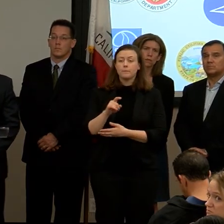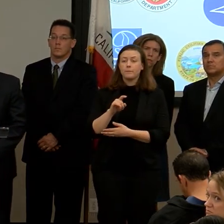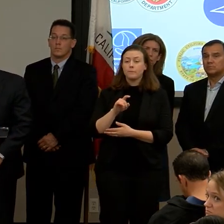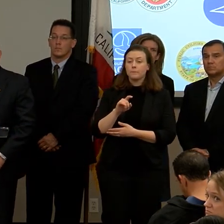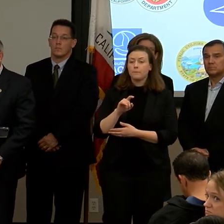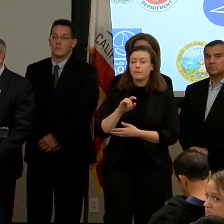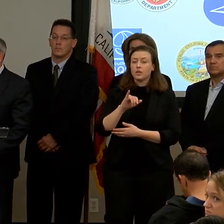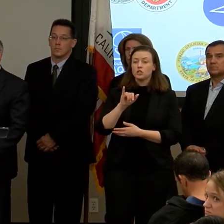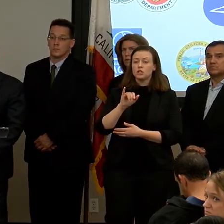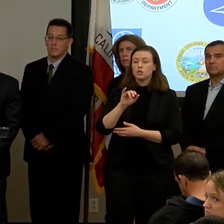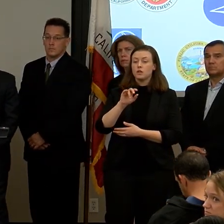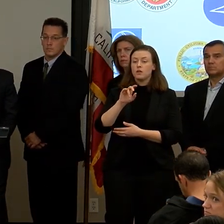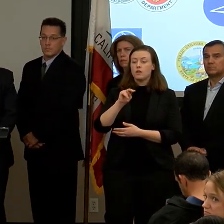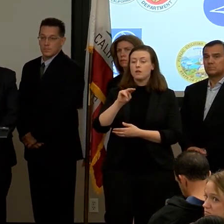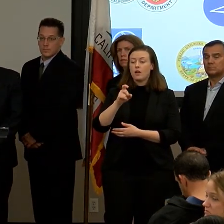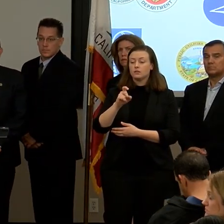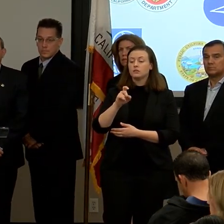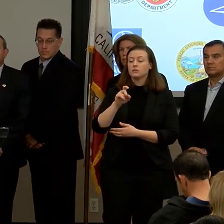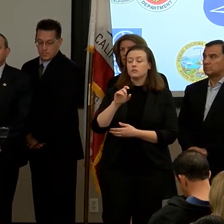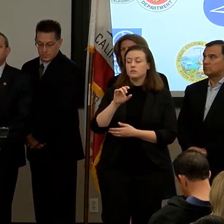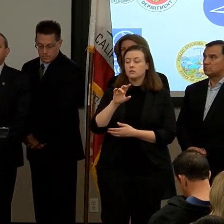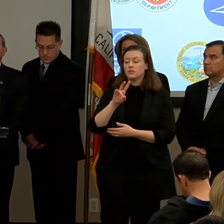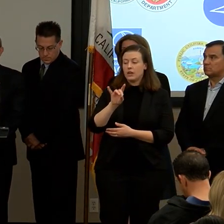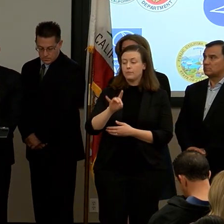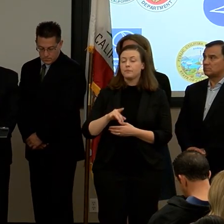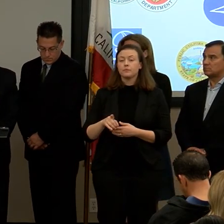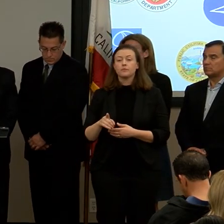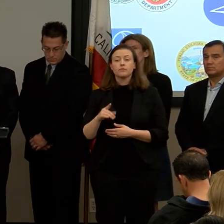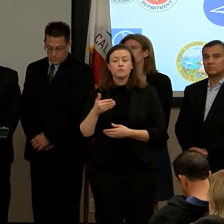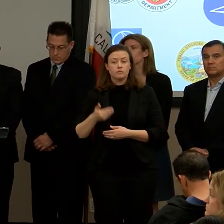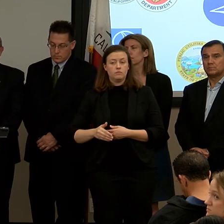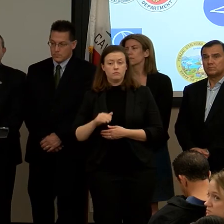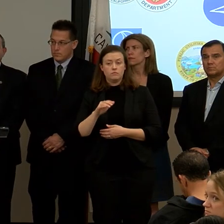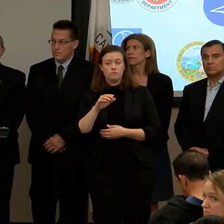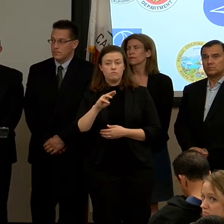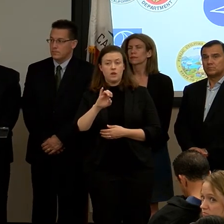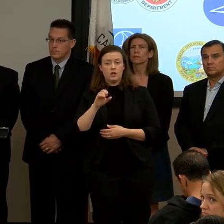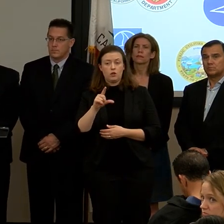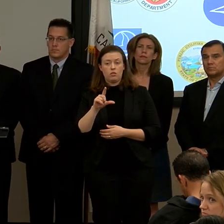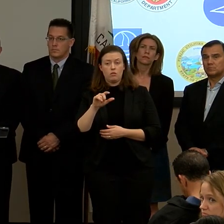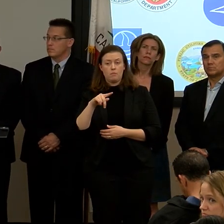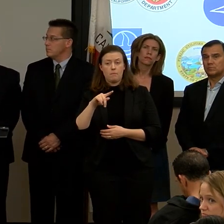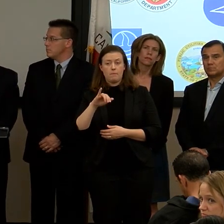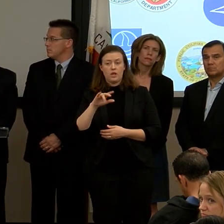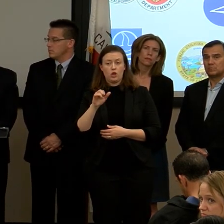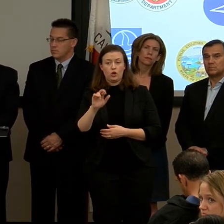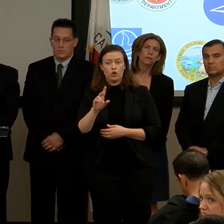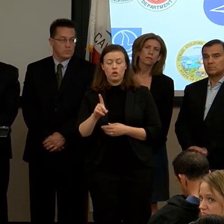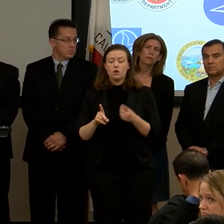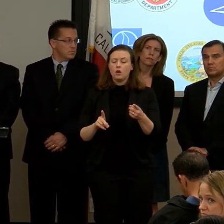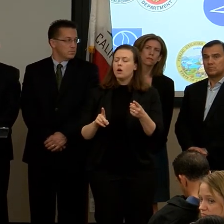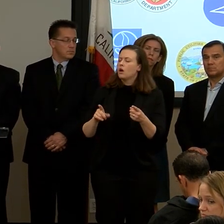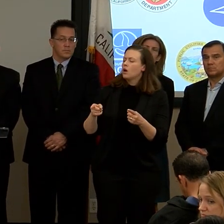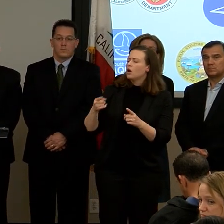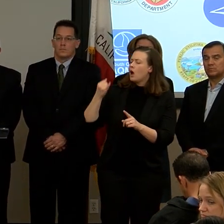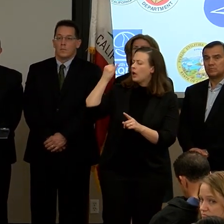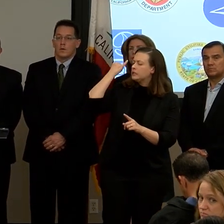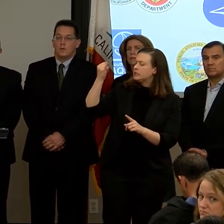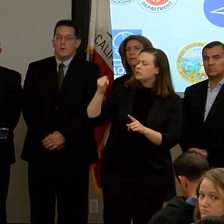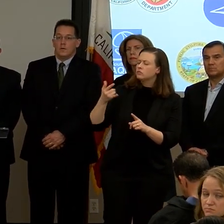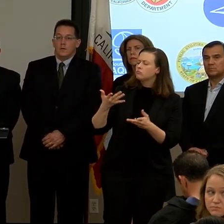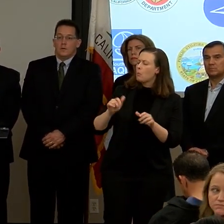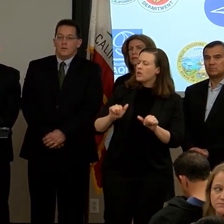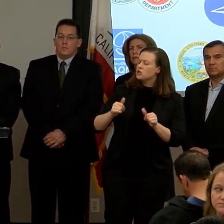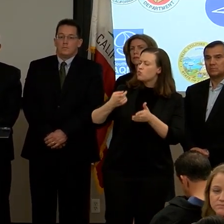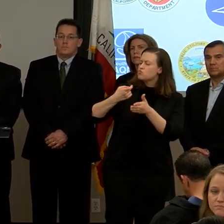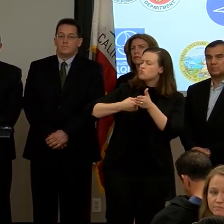with KNX 1070. Hi, I'm Michael Picker. When you talked about the idea of what potential